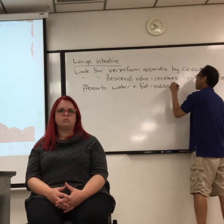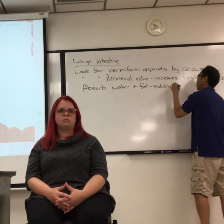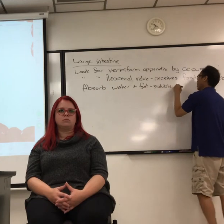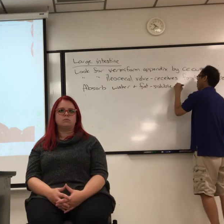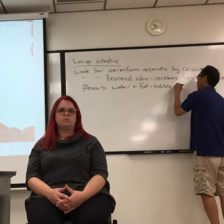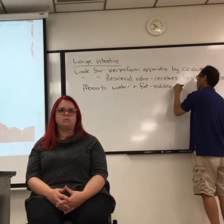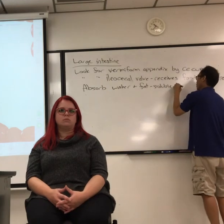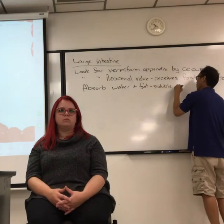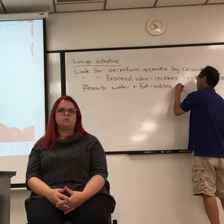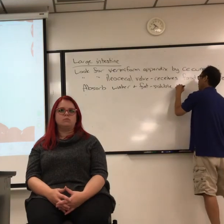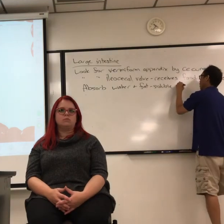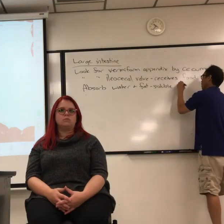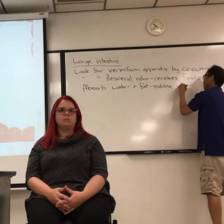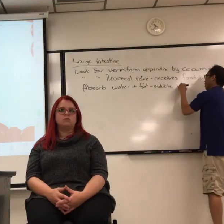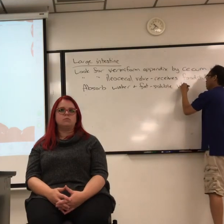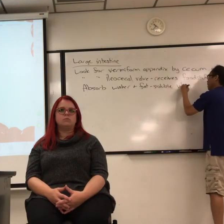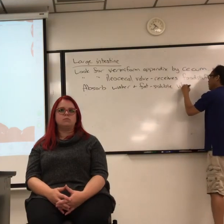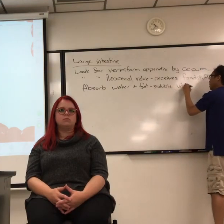fat soluble.